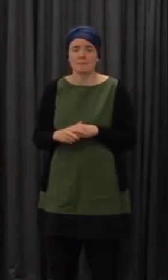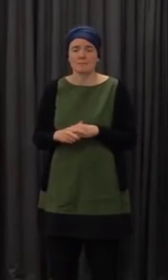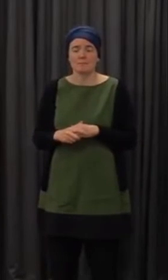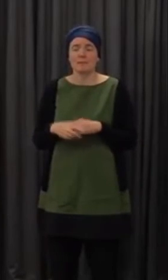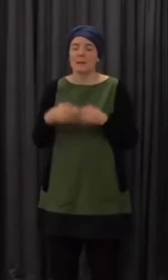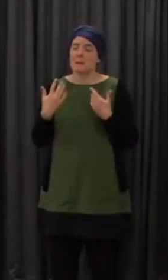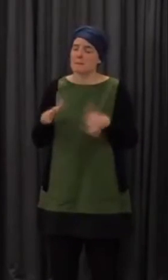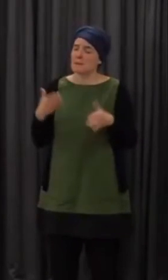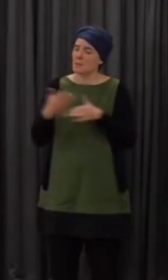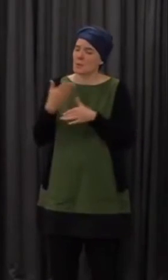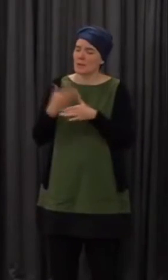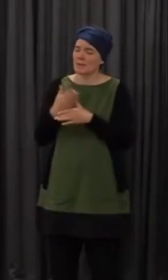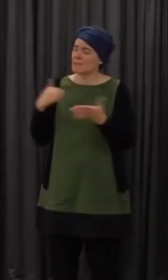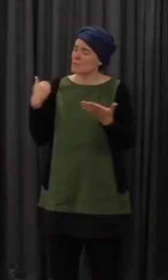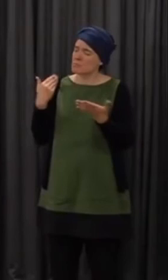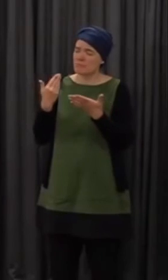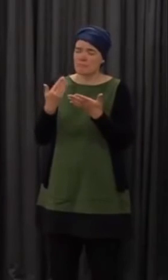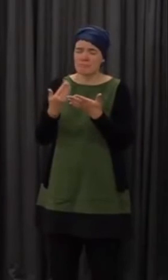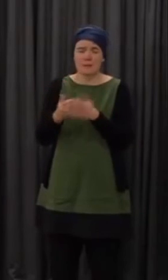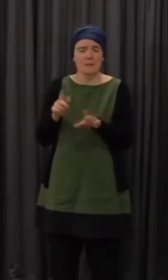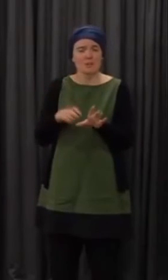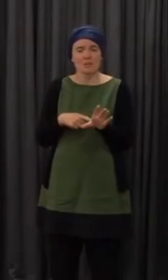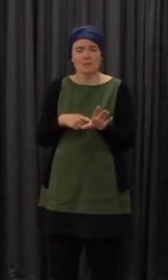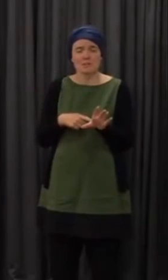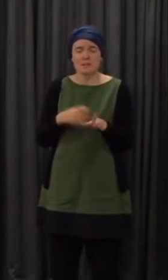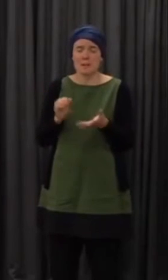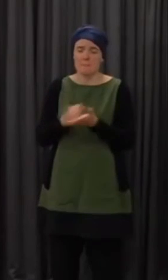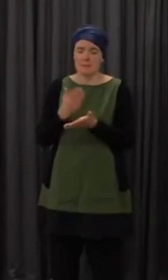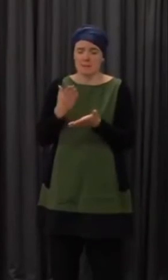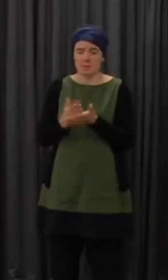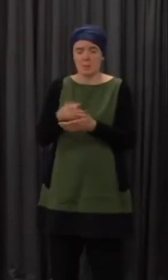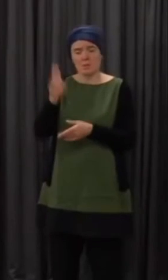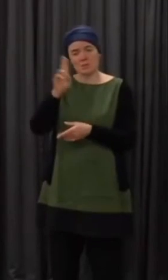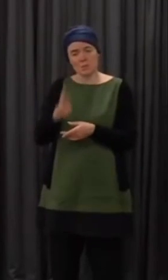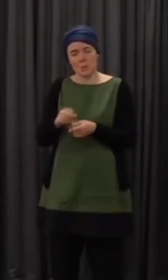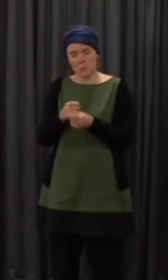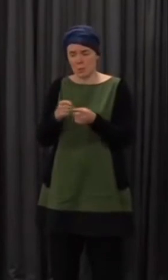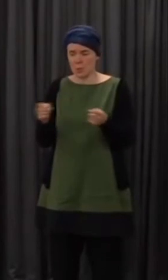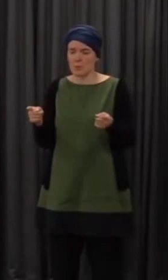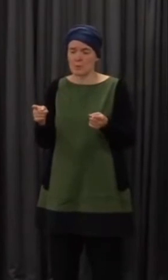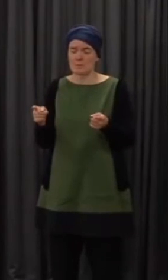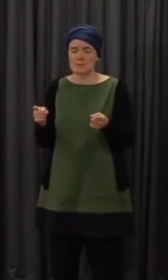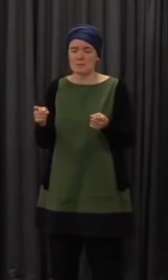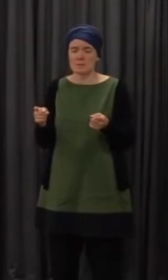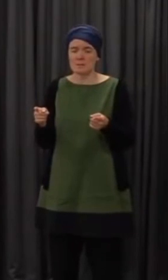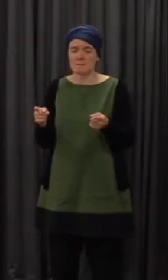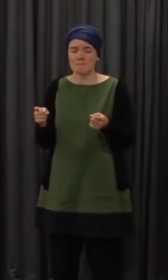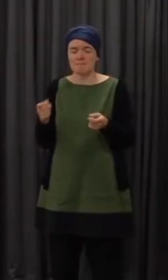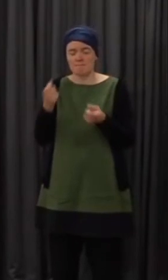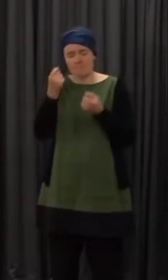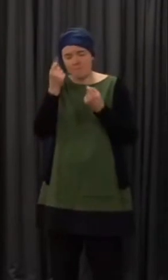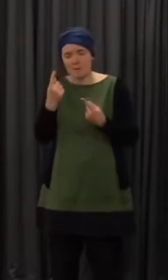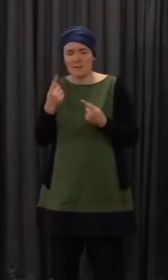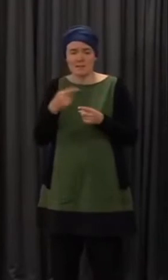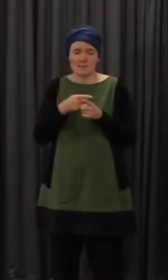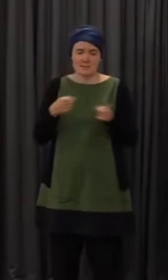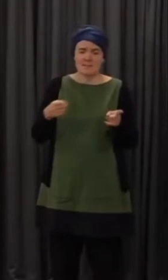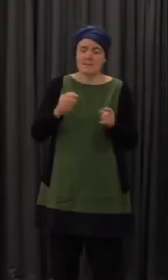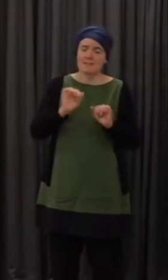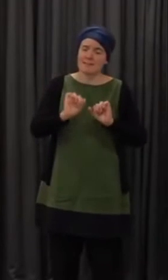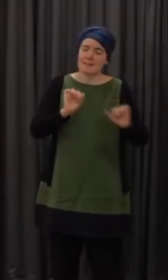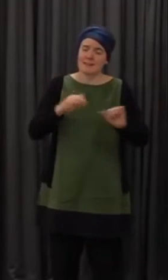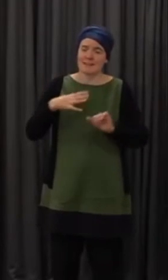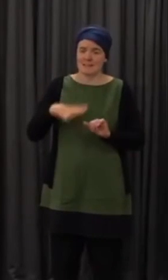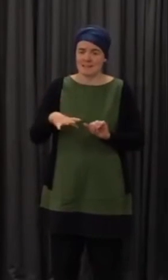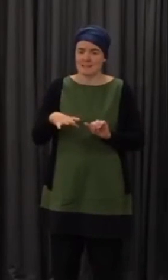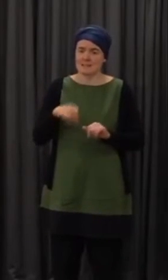over many years to make sure that schools are sensitive to the needs of young people who, as well as completing